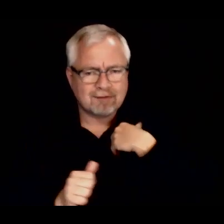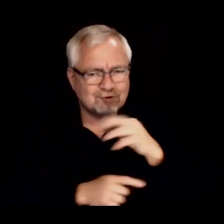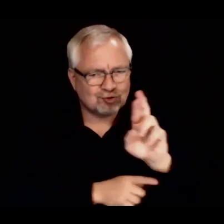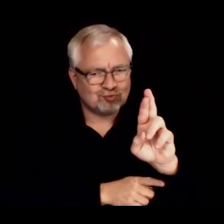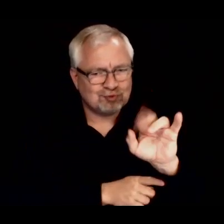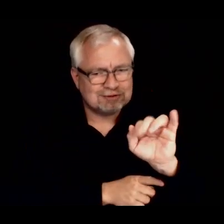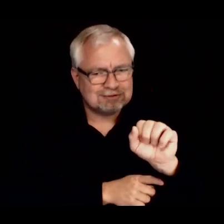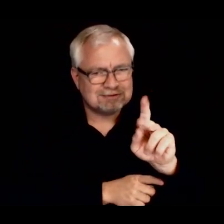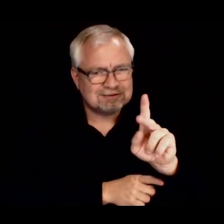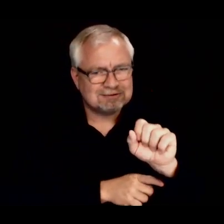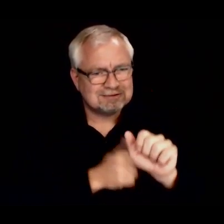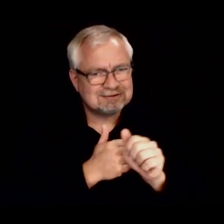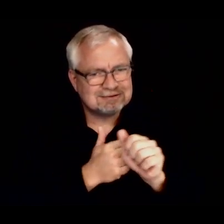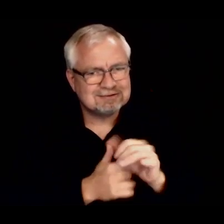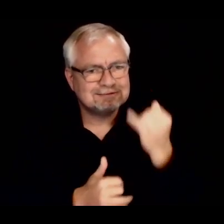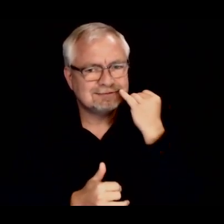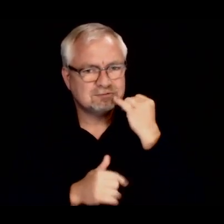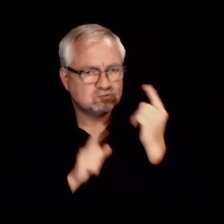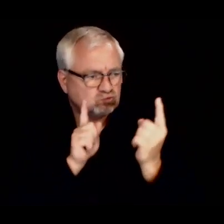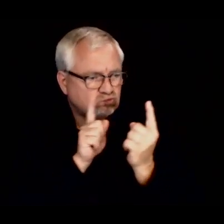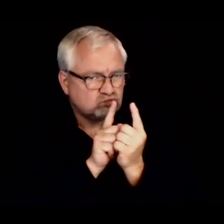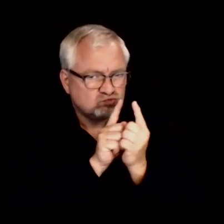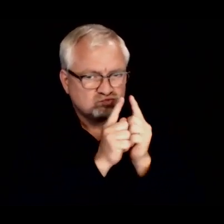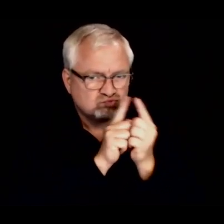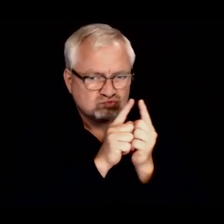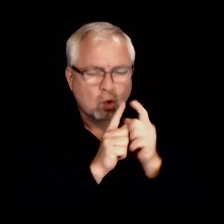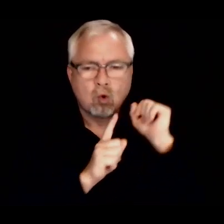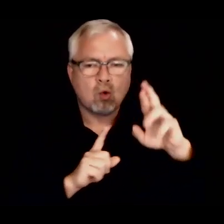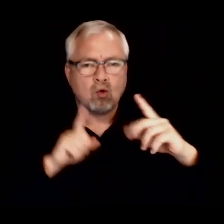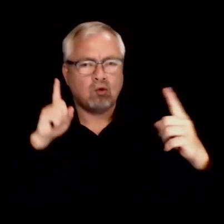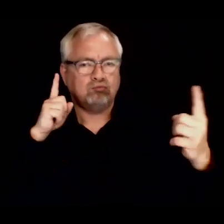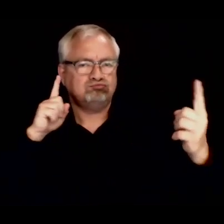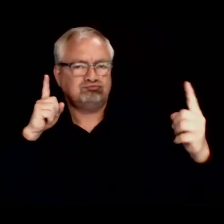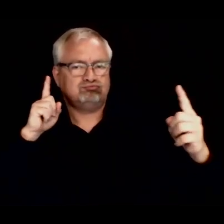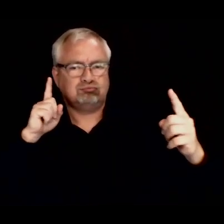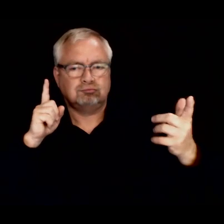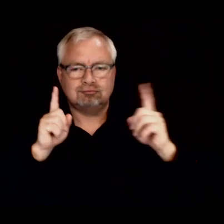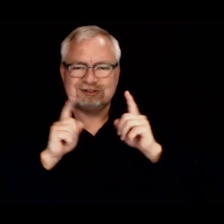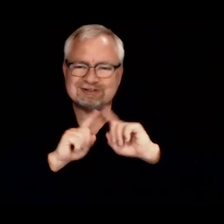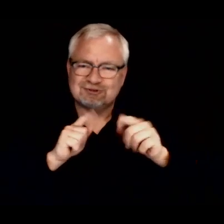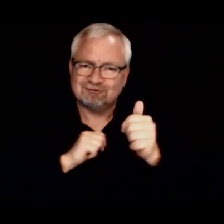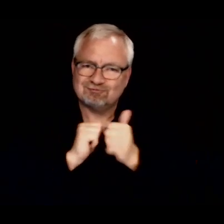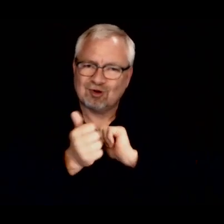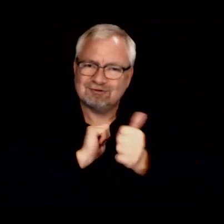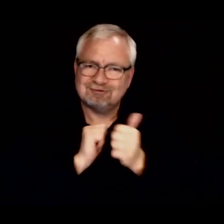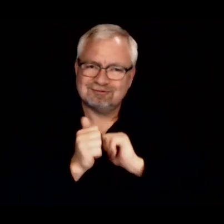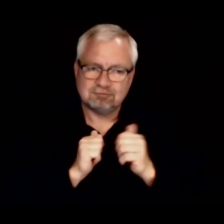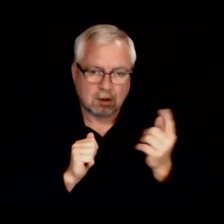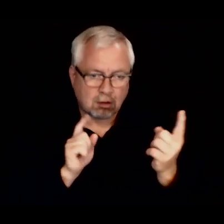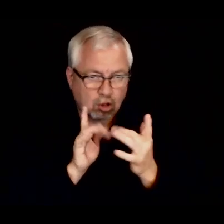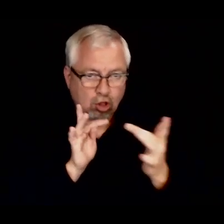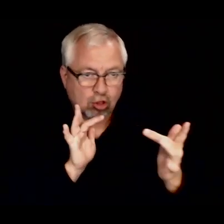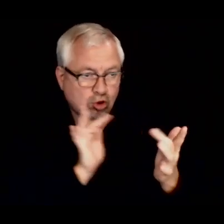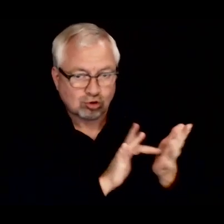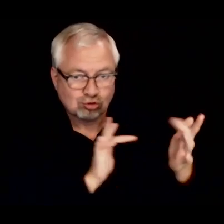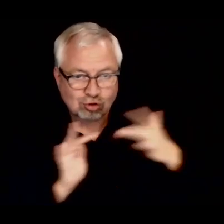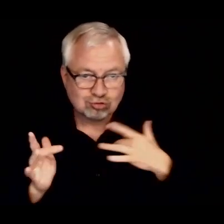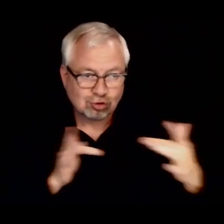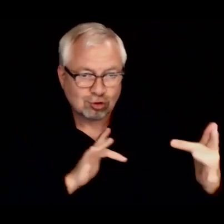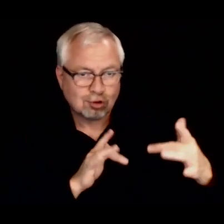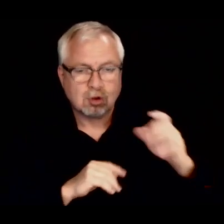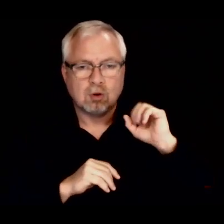close people are as they are playing the sport, whether there is contact among them, whether they share equipment, and other